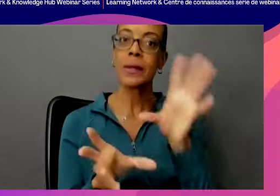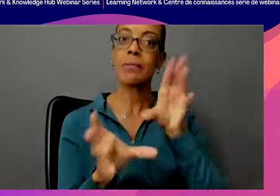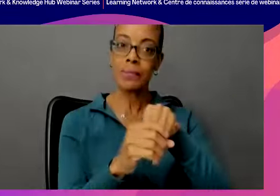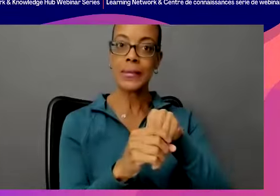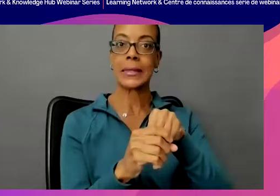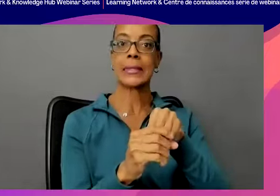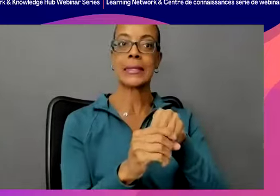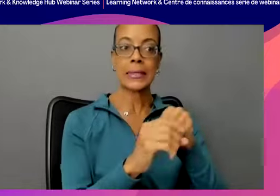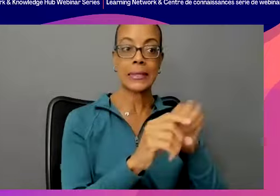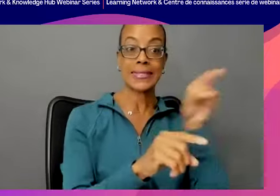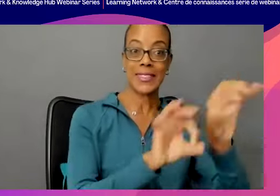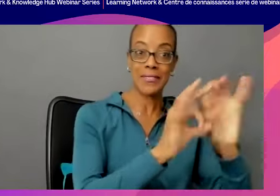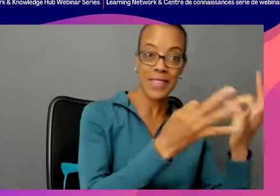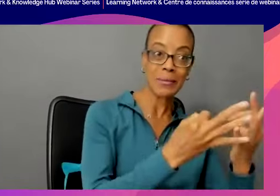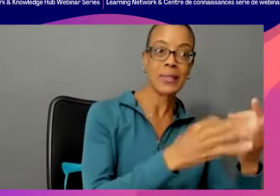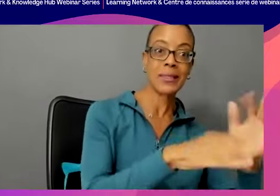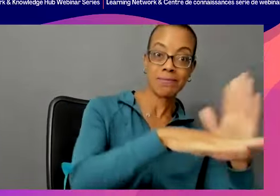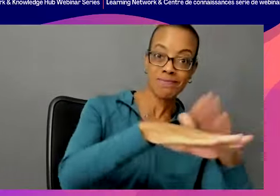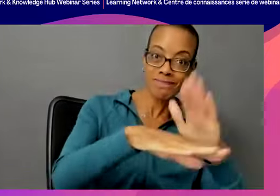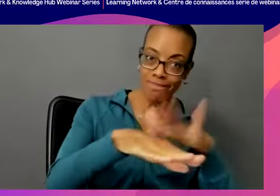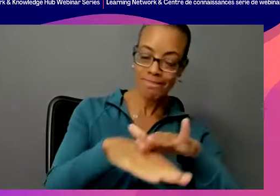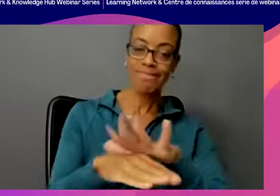better support families to stay together.